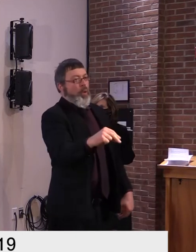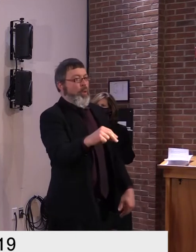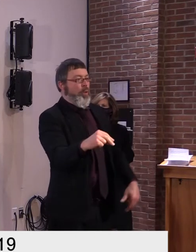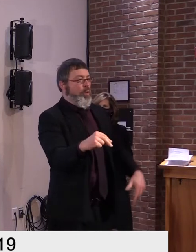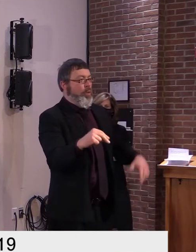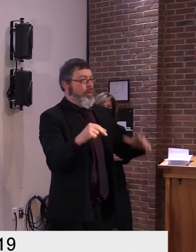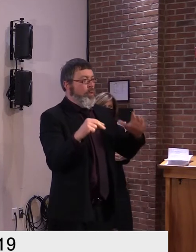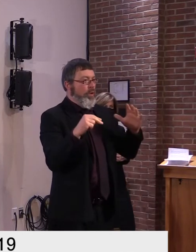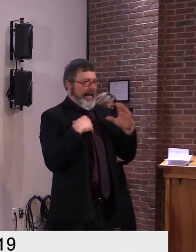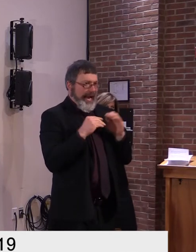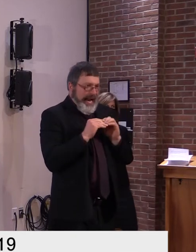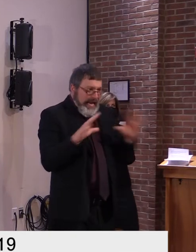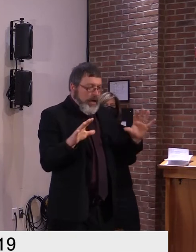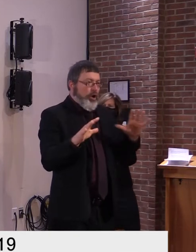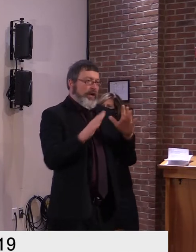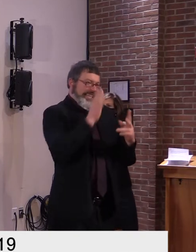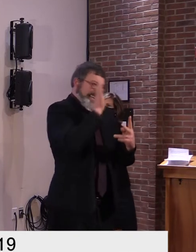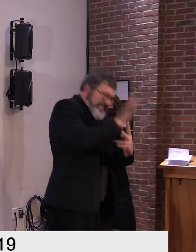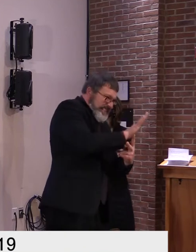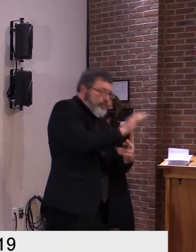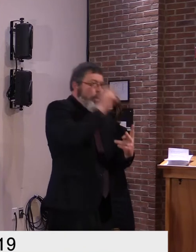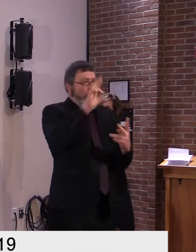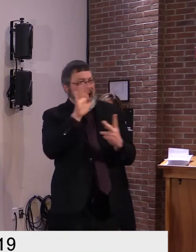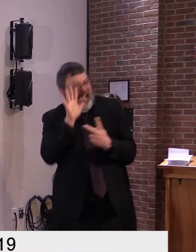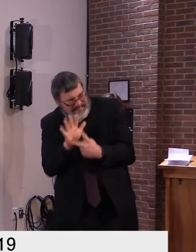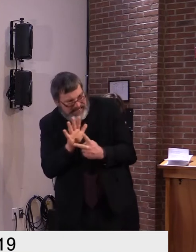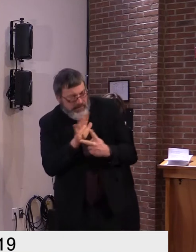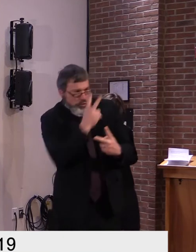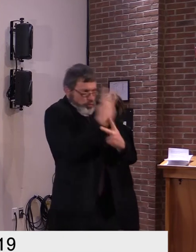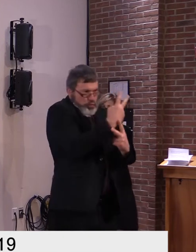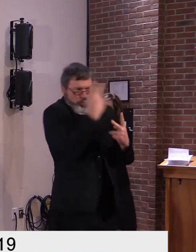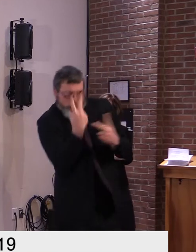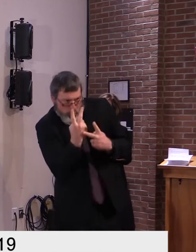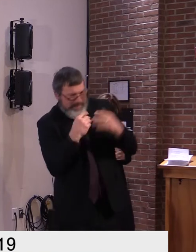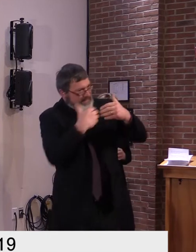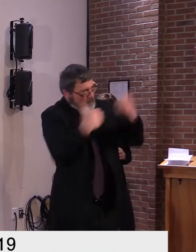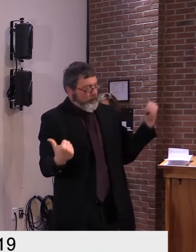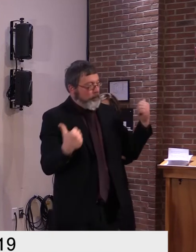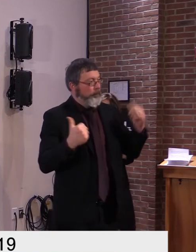day one, you need to get Pfizer day 21 and